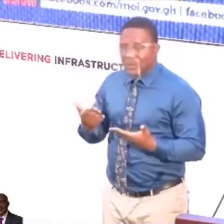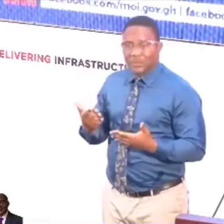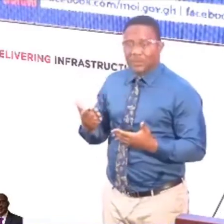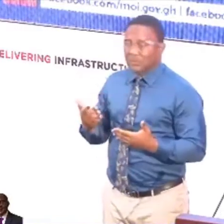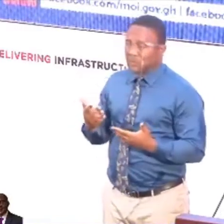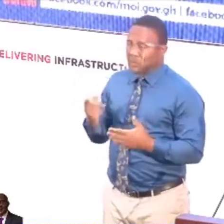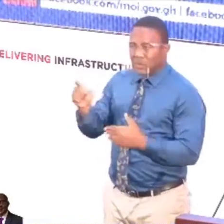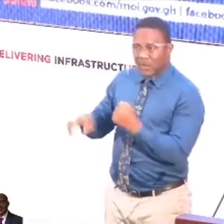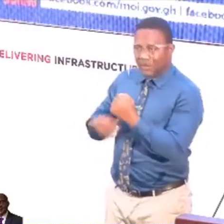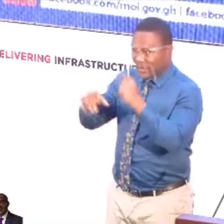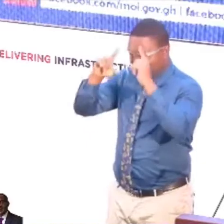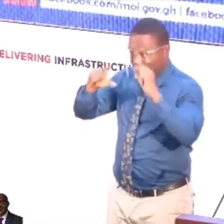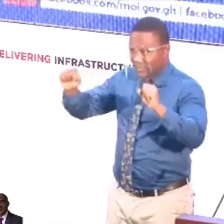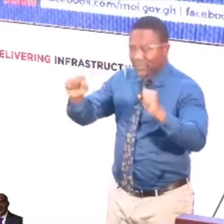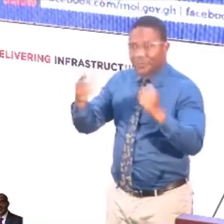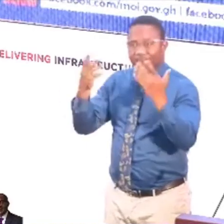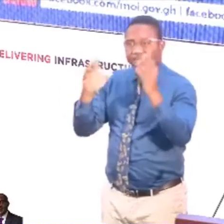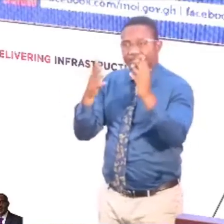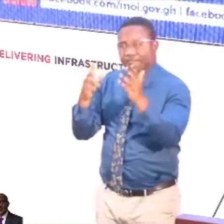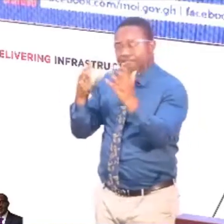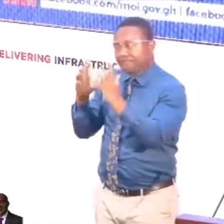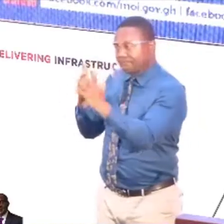president.